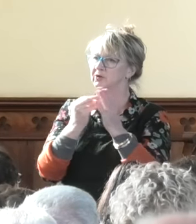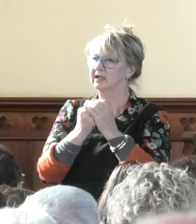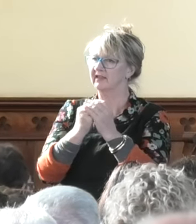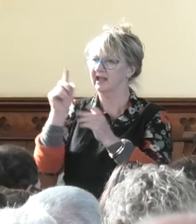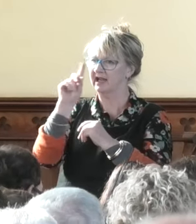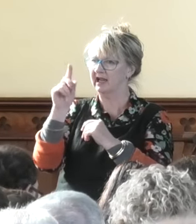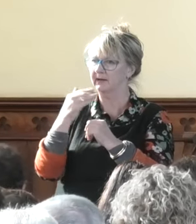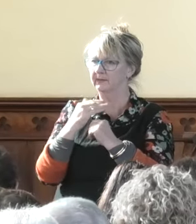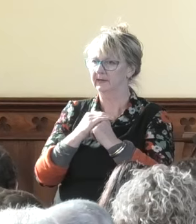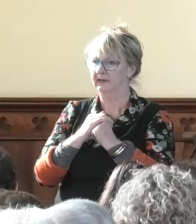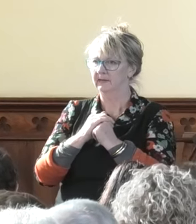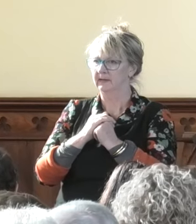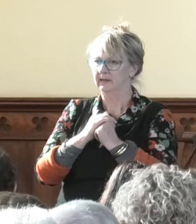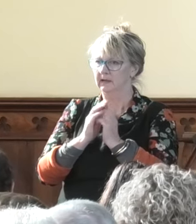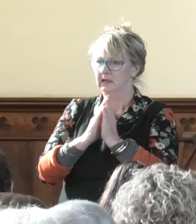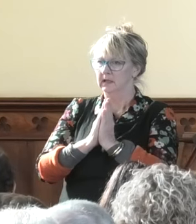I pray.